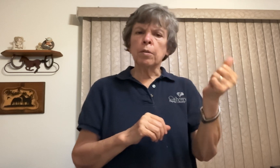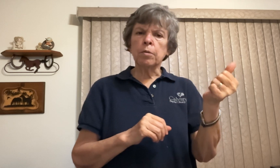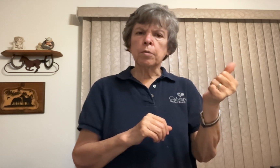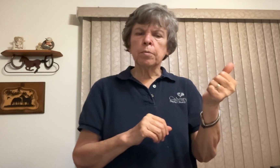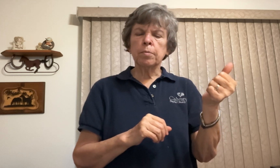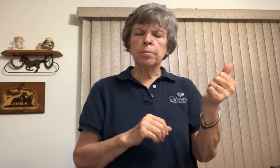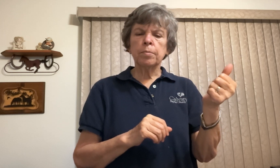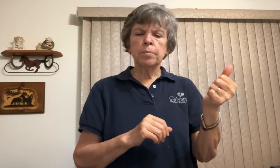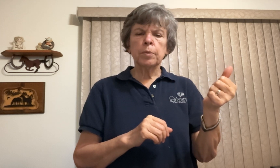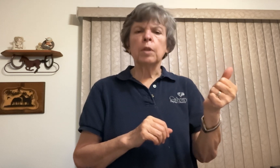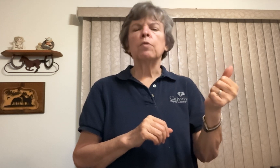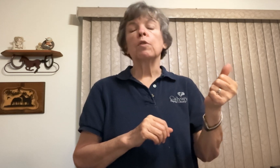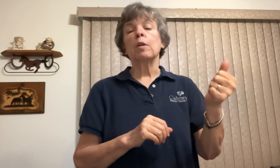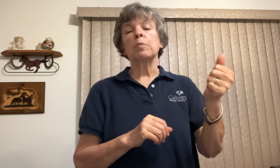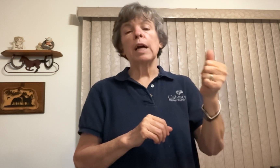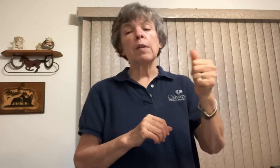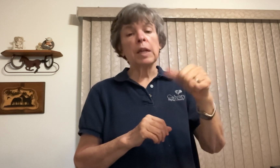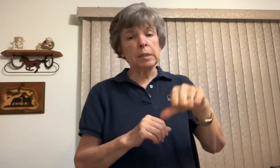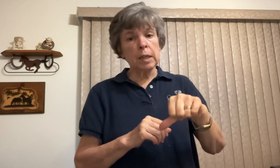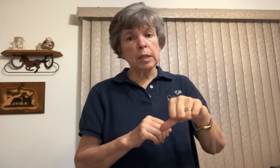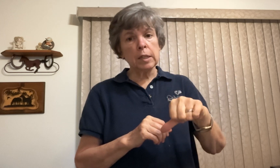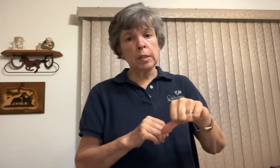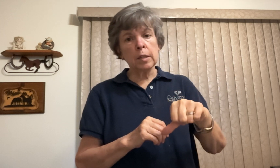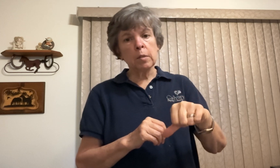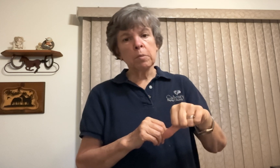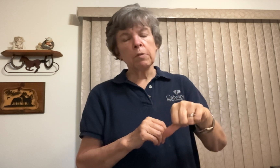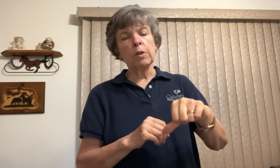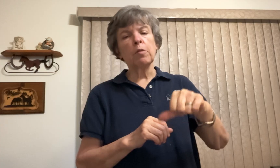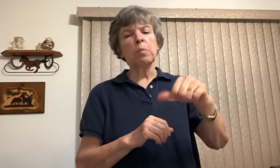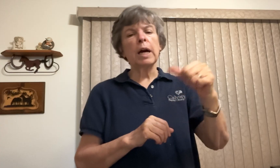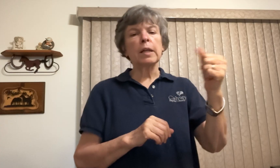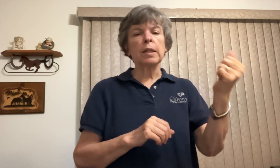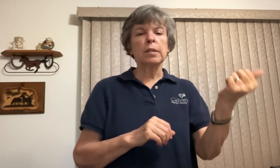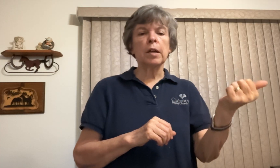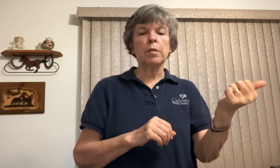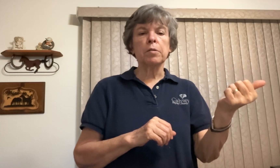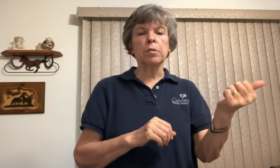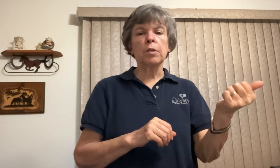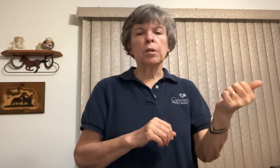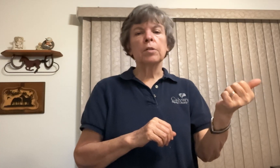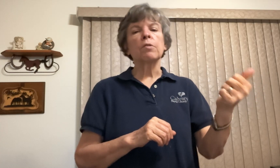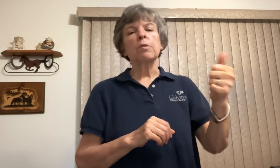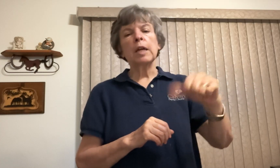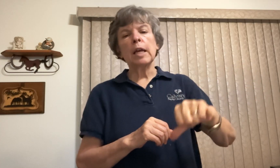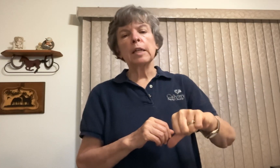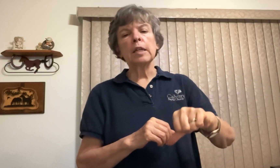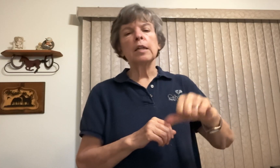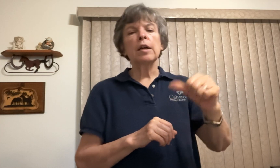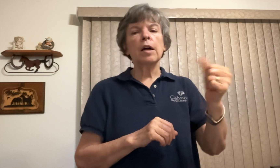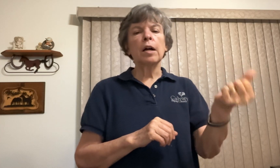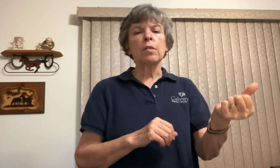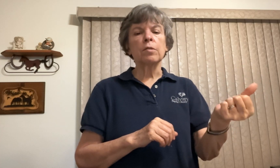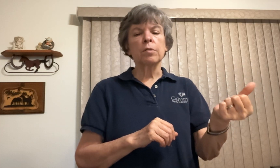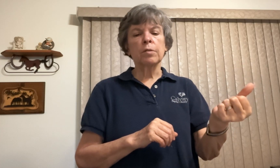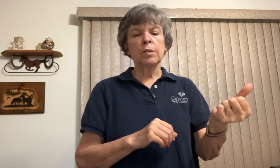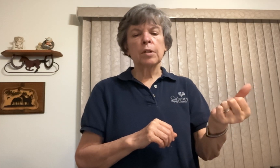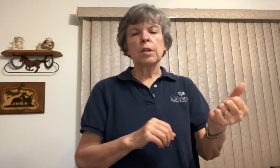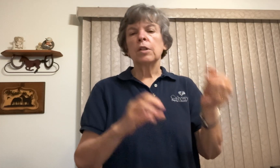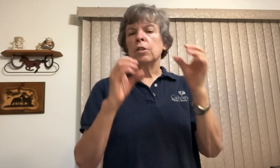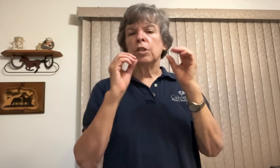Other. If you come down, that's any. But if you go back, that's other. So any other.